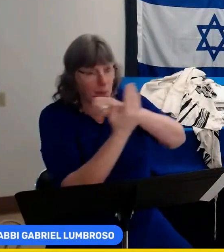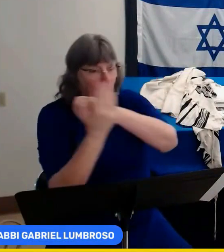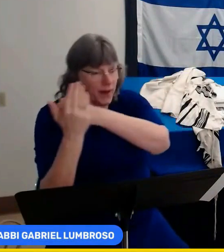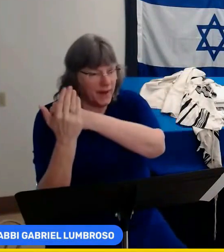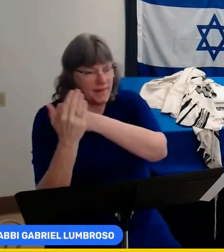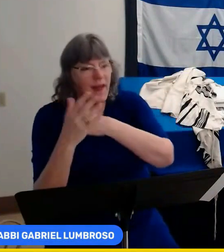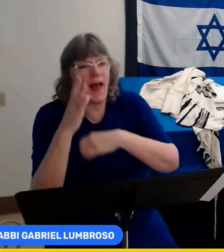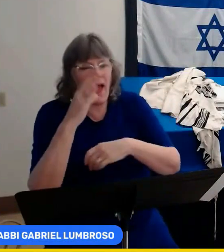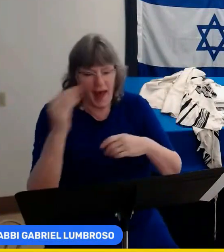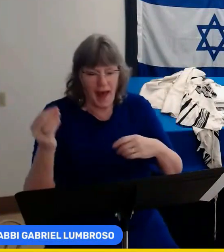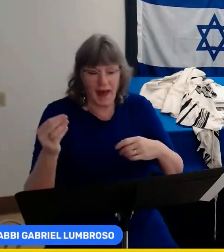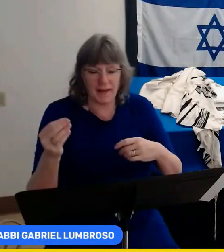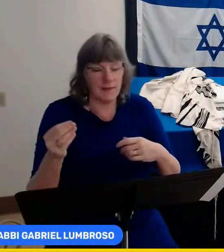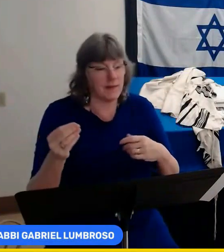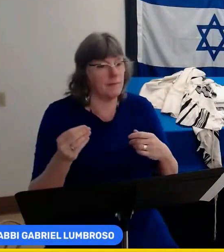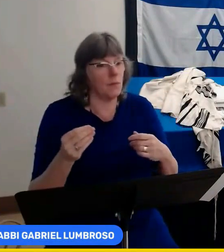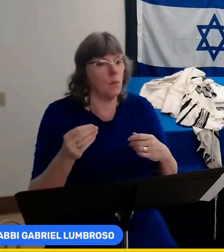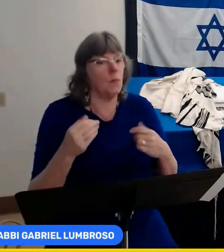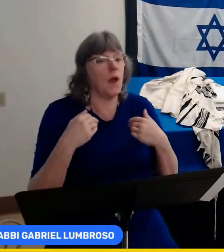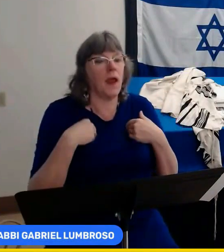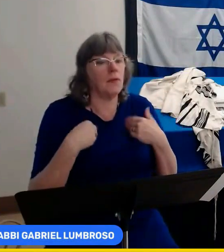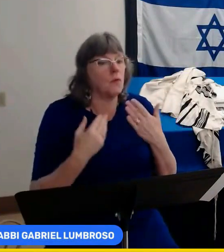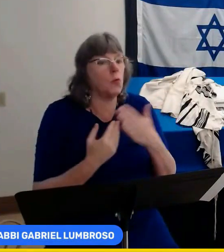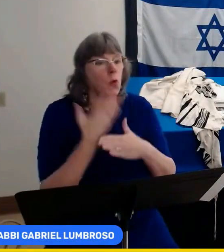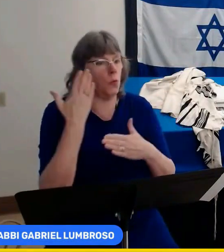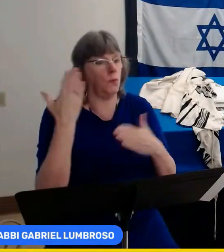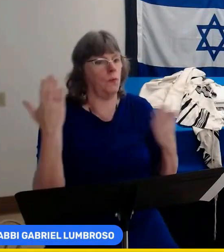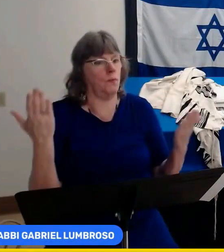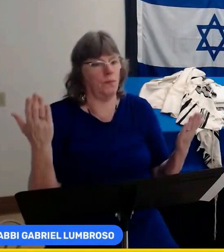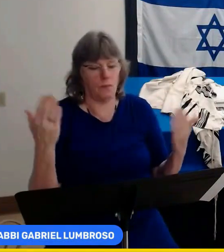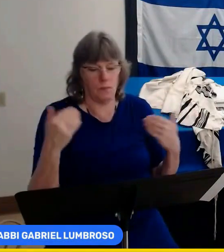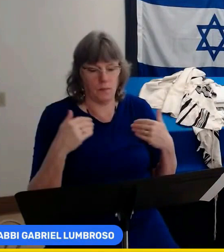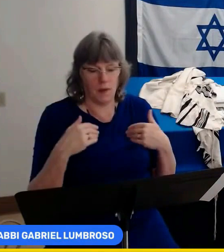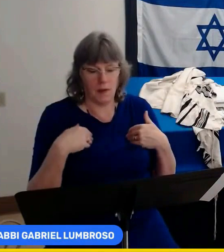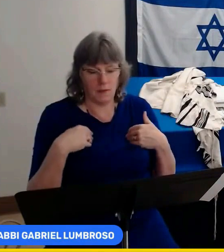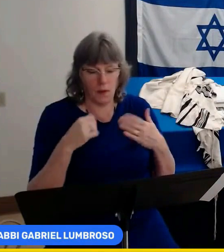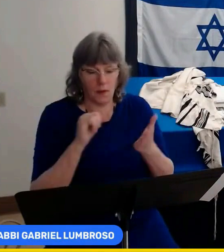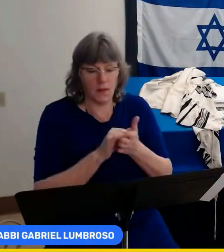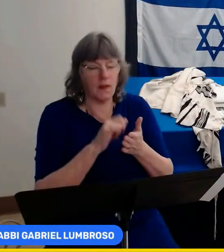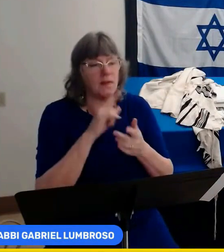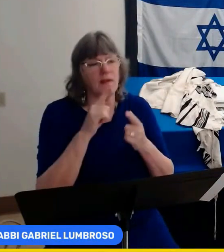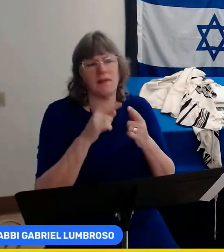Now, the context of that text is Lamentation.